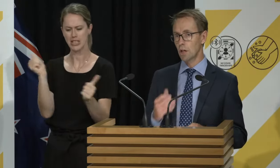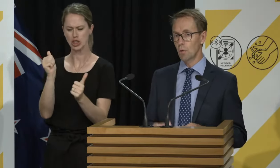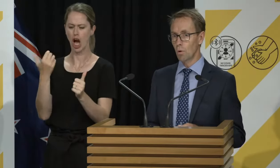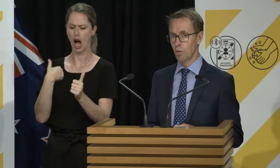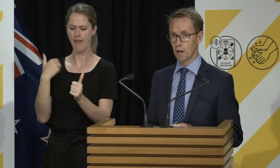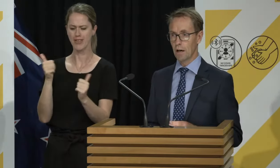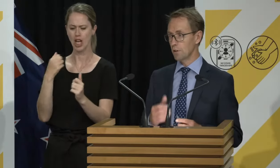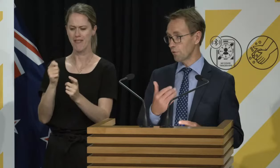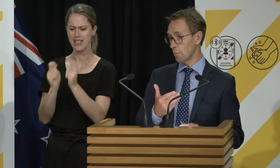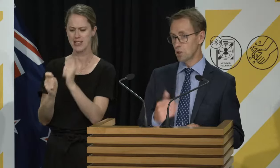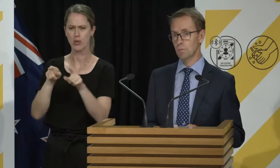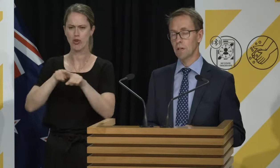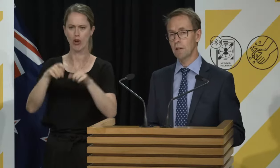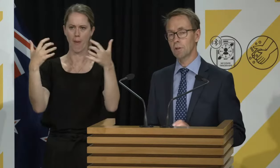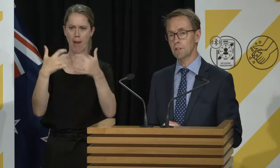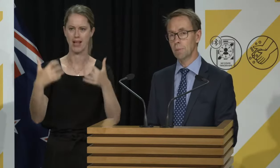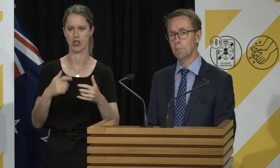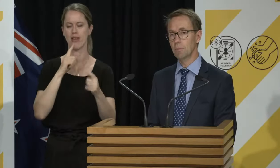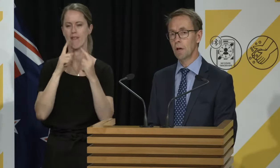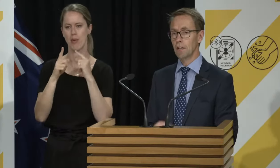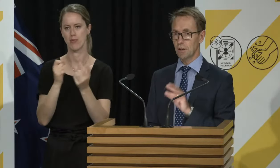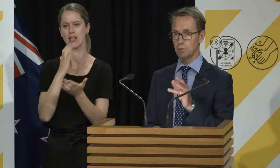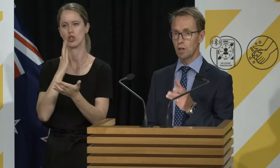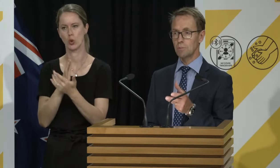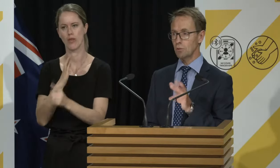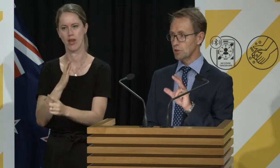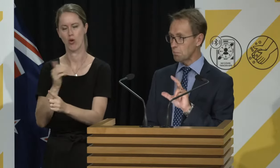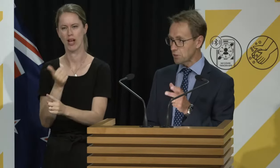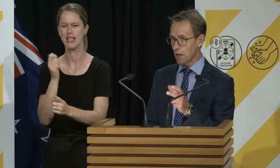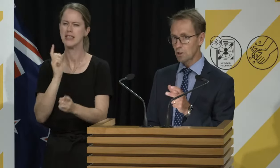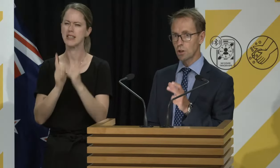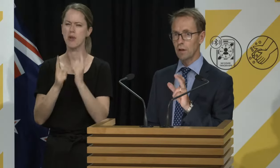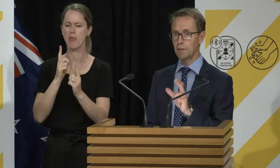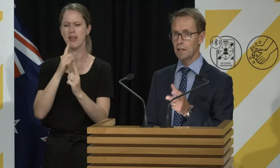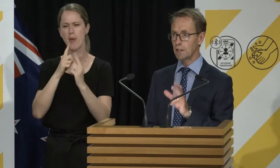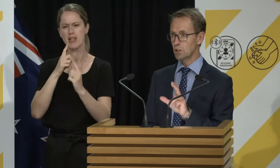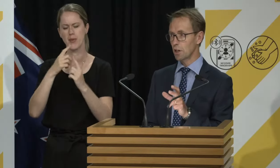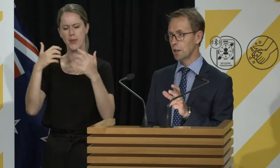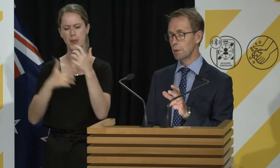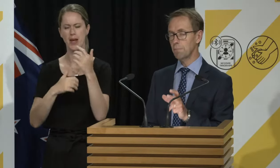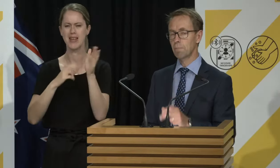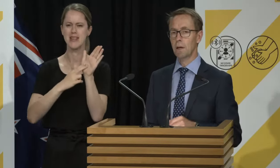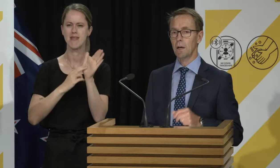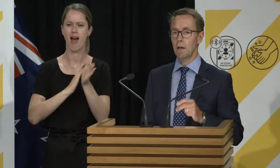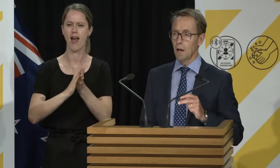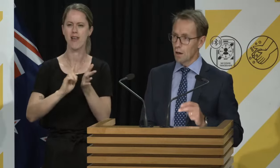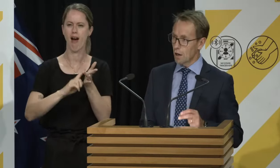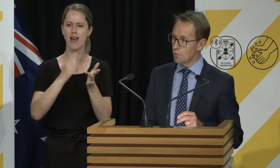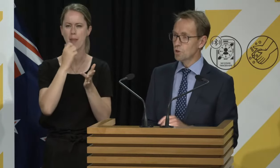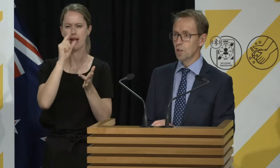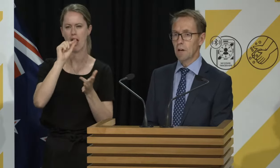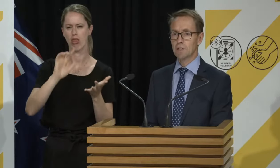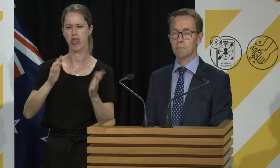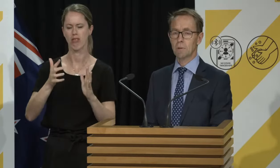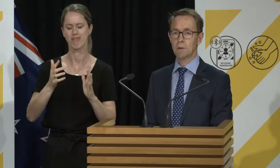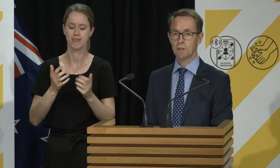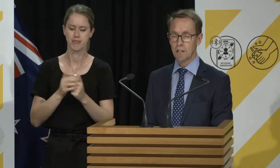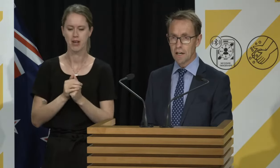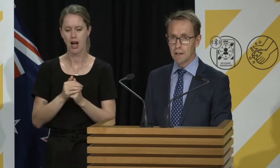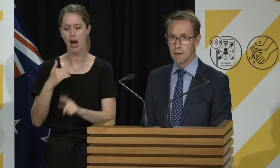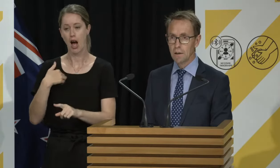results with the information we have on these people. Sometimes there is a mismatch around the NHI number. I have also asked